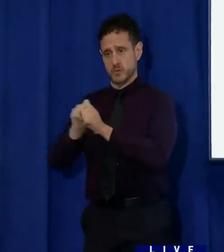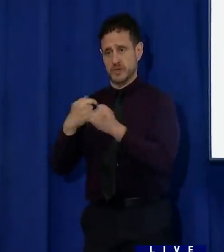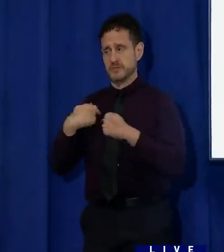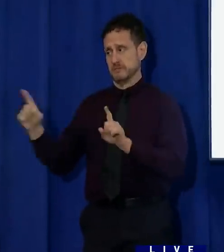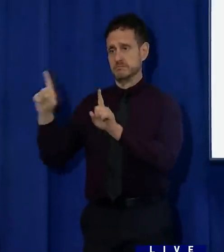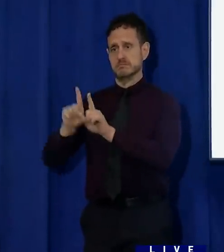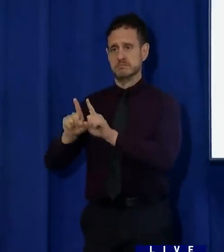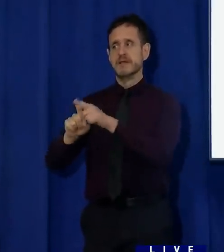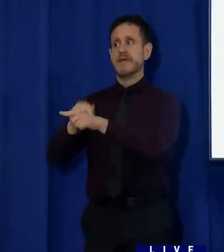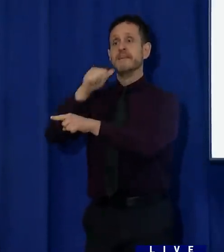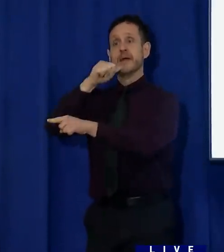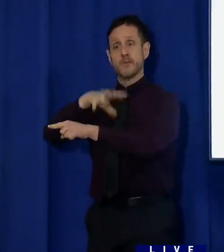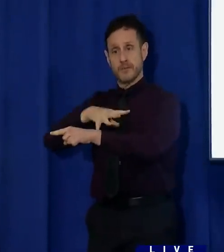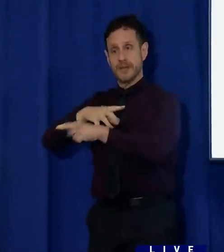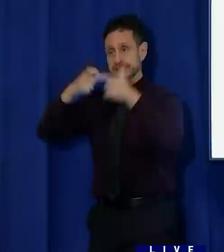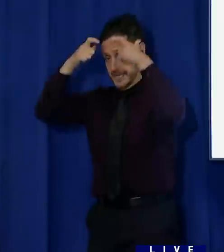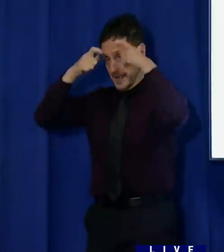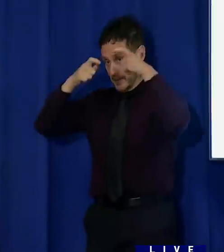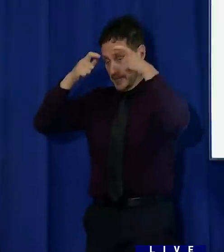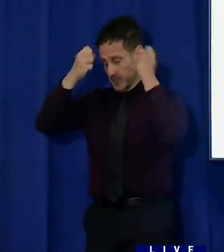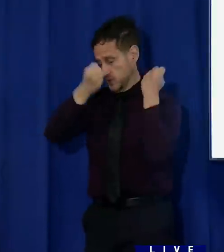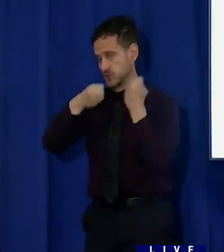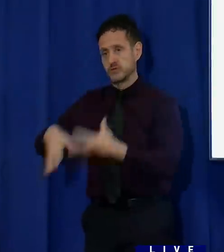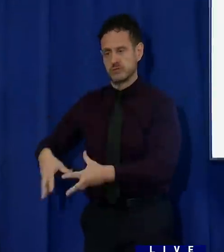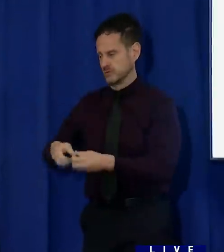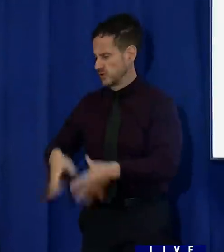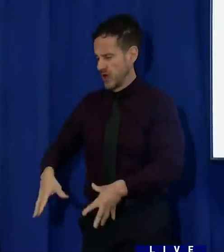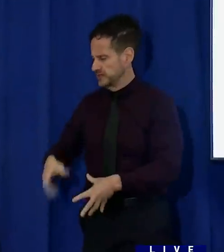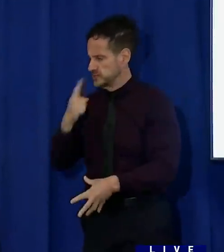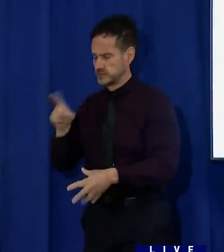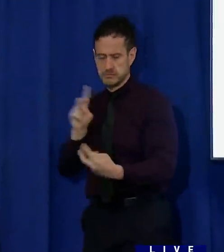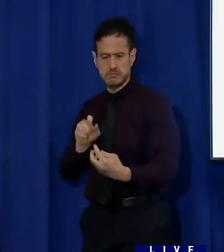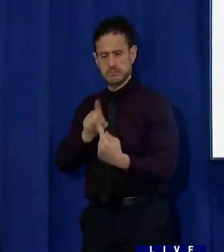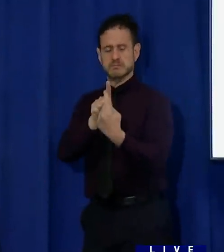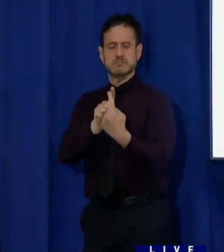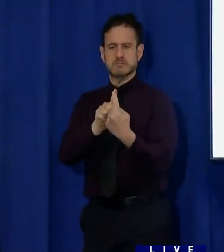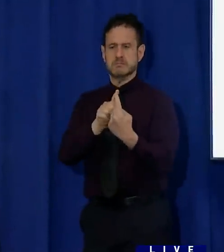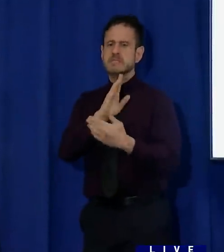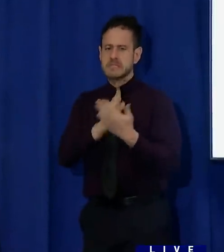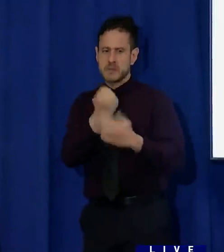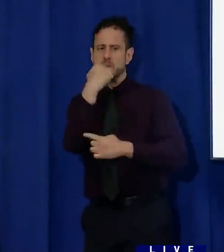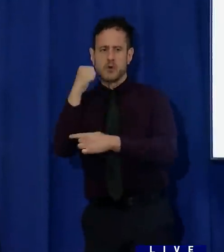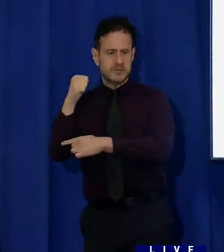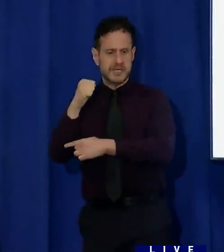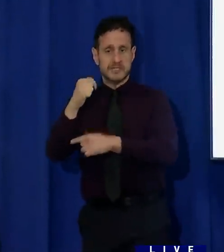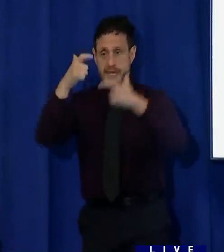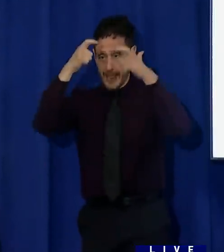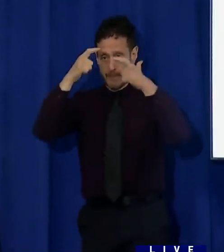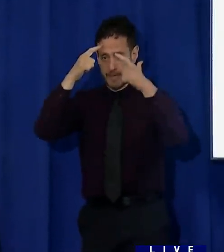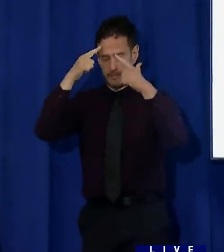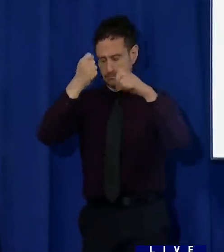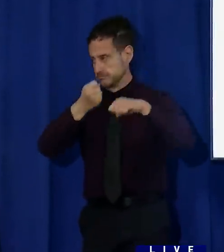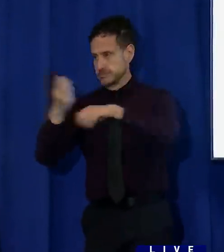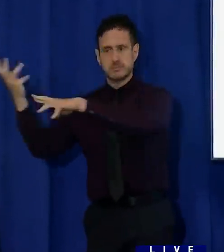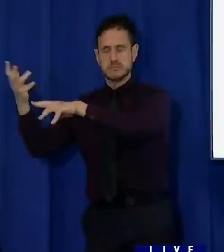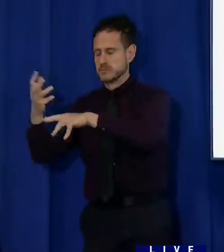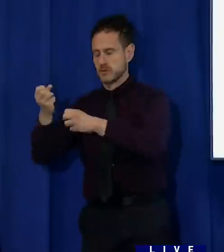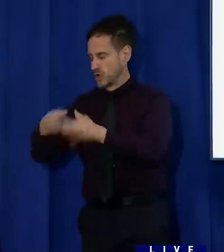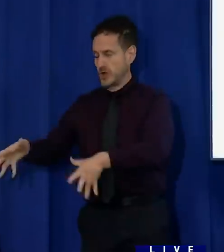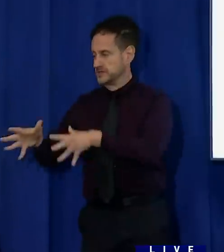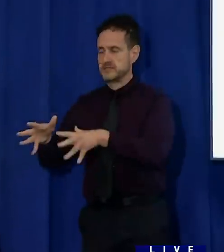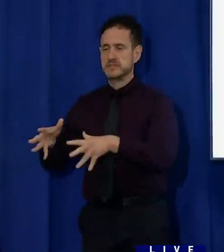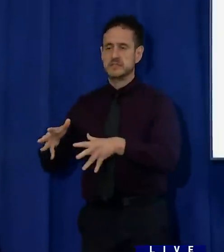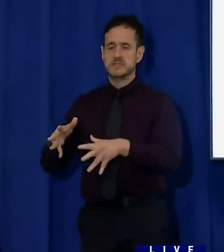She had lost her helmet when she was engaged with some of the protesters. And she stood